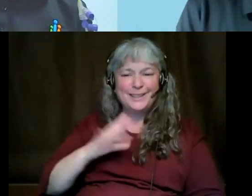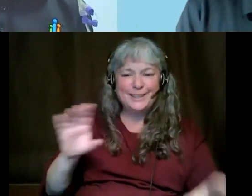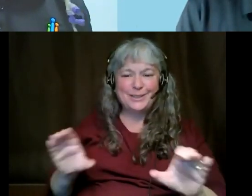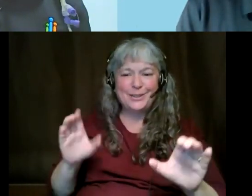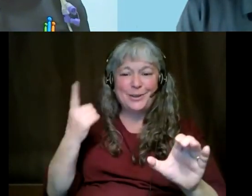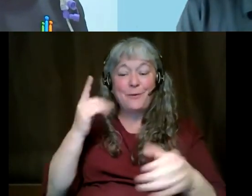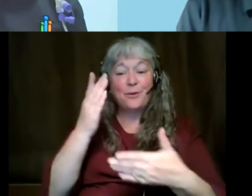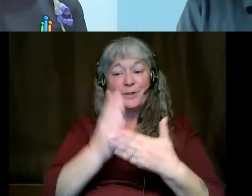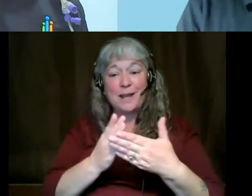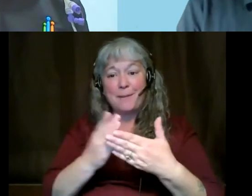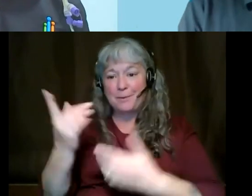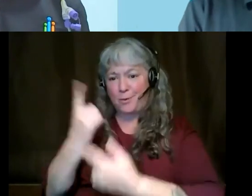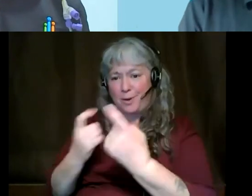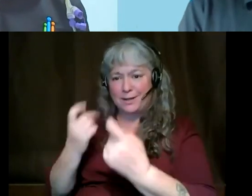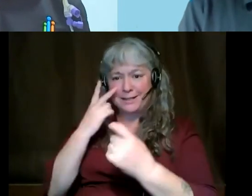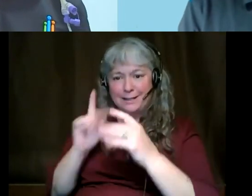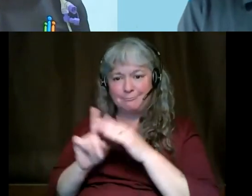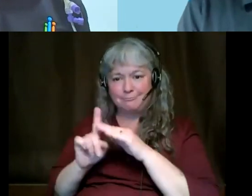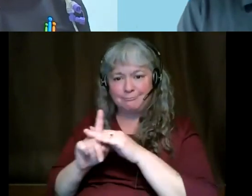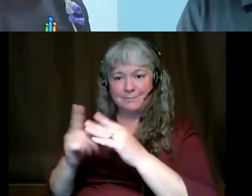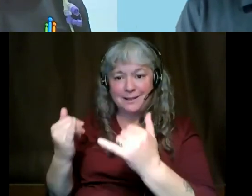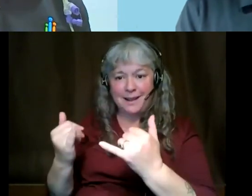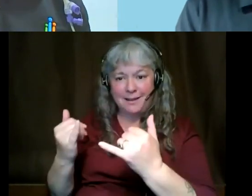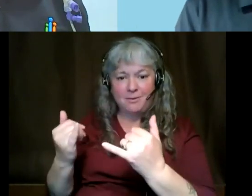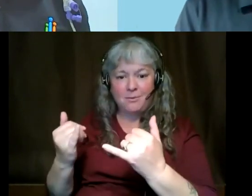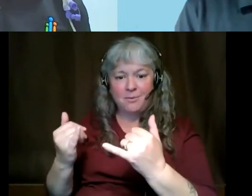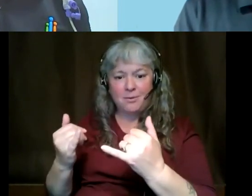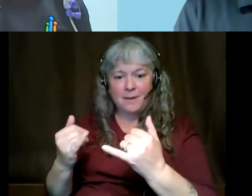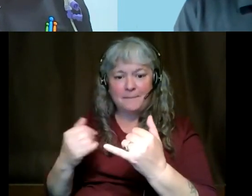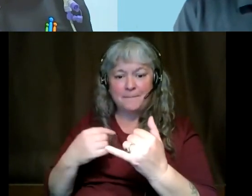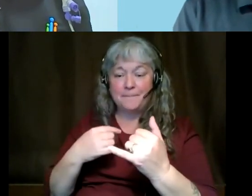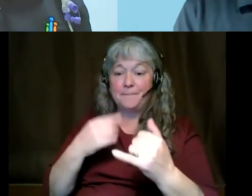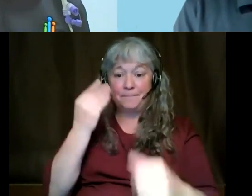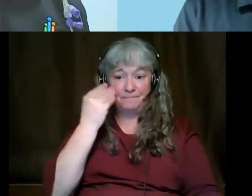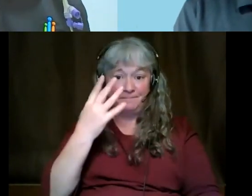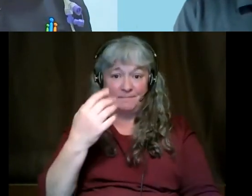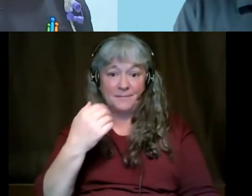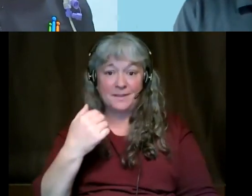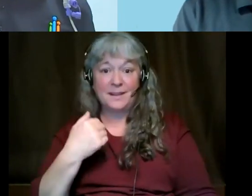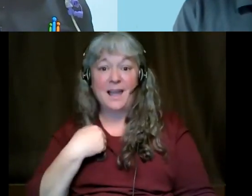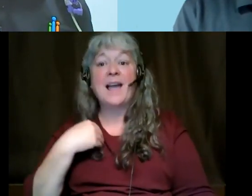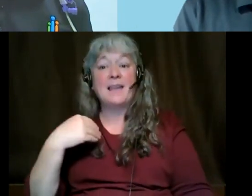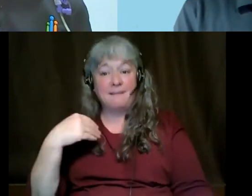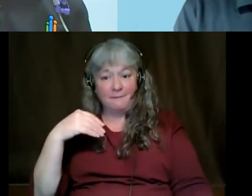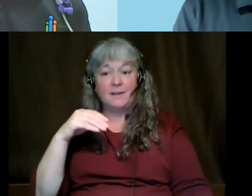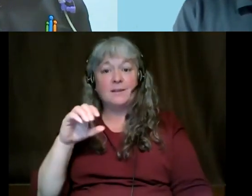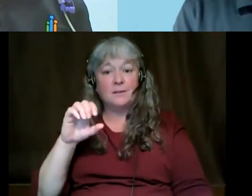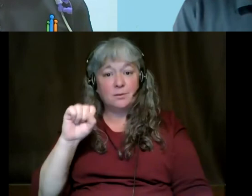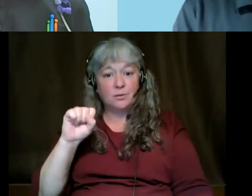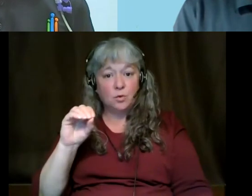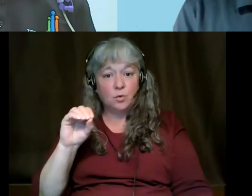For some of these questions that I see coming in right now, I do have social media.